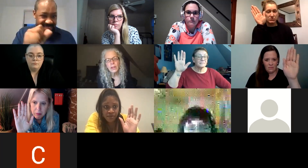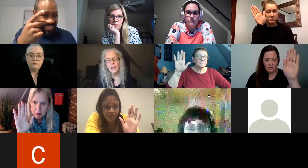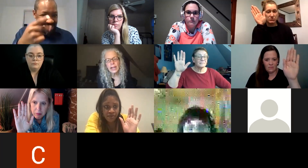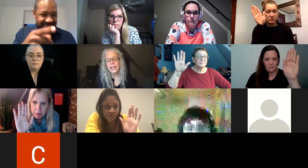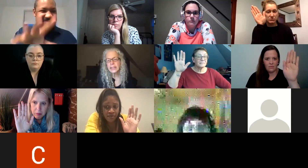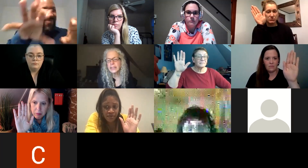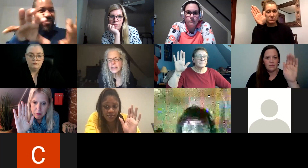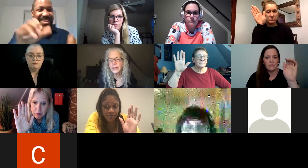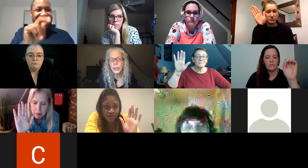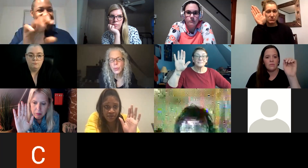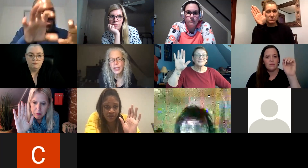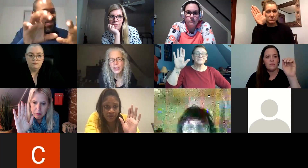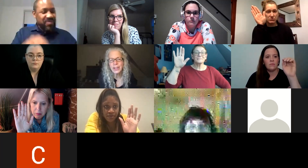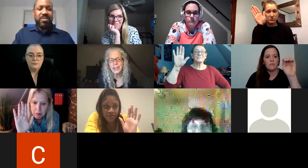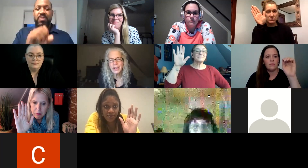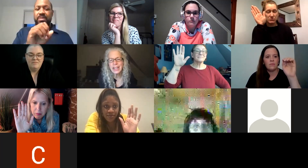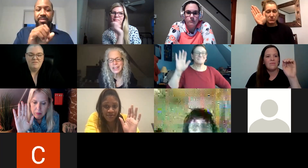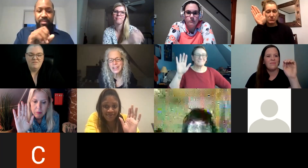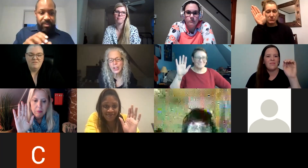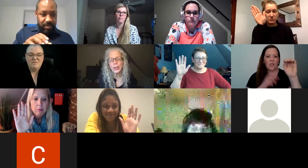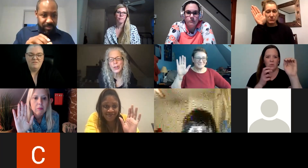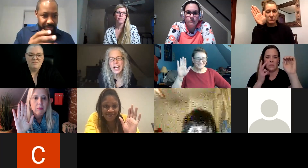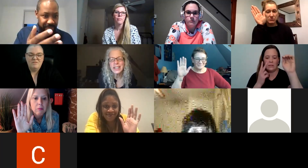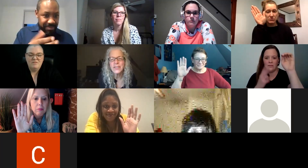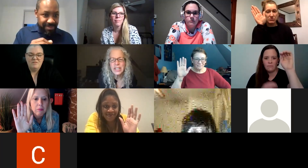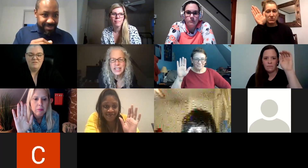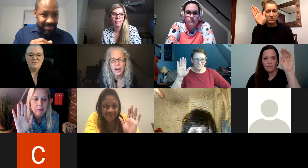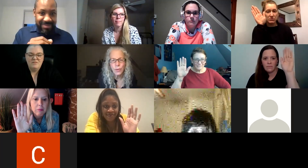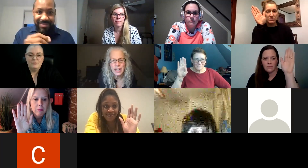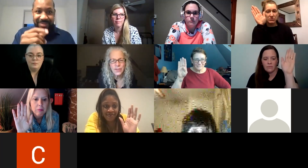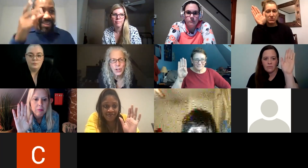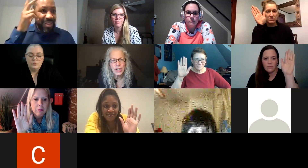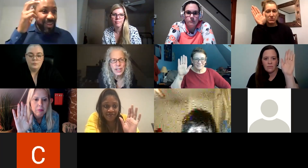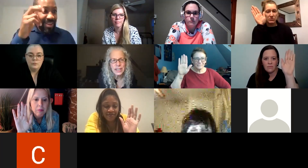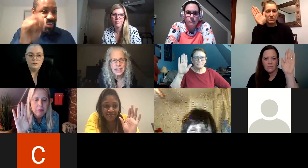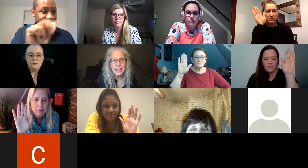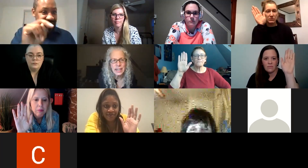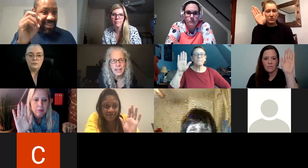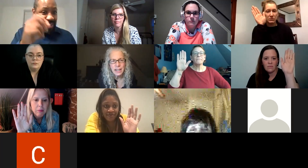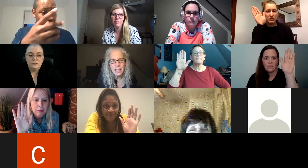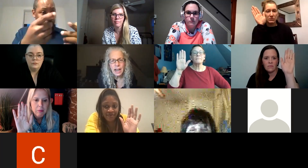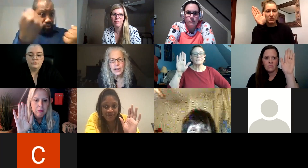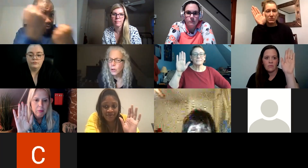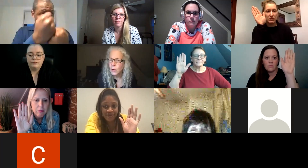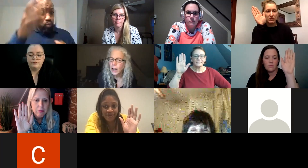I can't see which way. Your connectivity is not great. It's very difficult to see. I don't know. Are